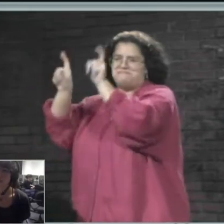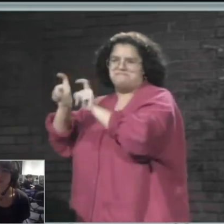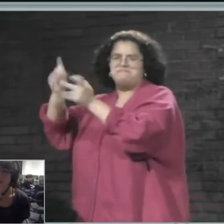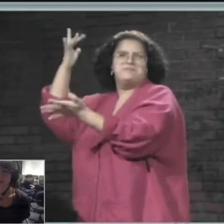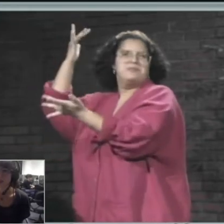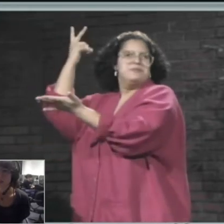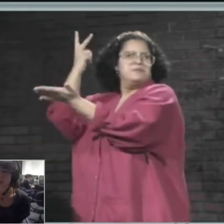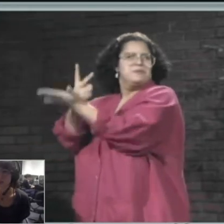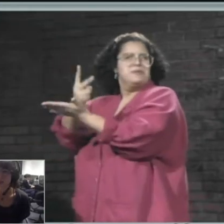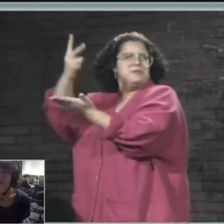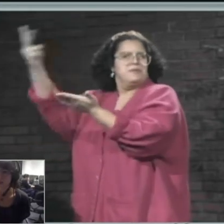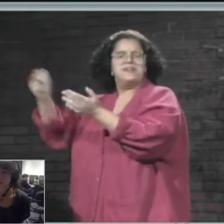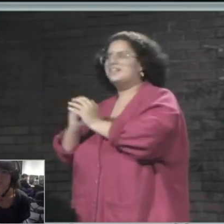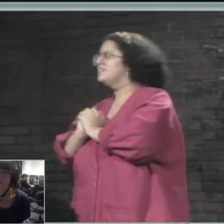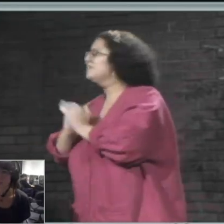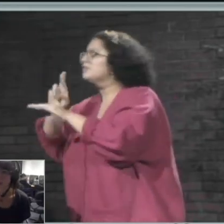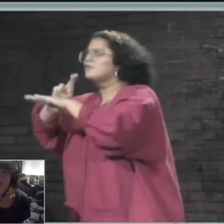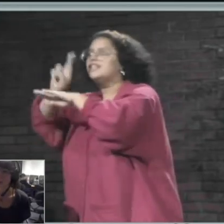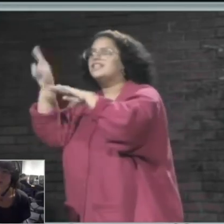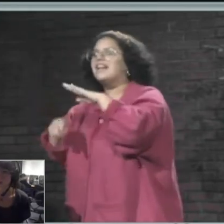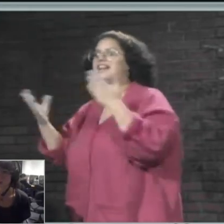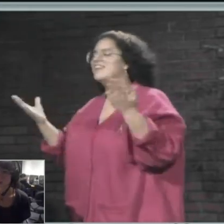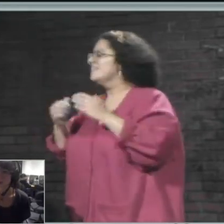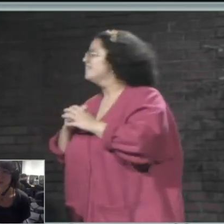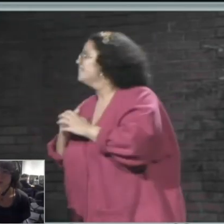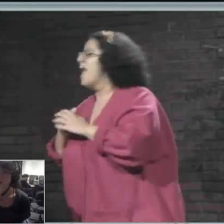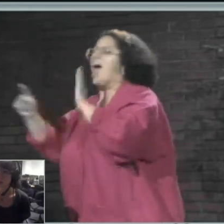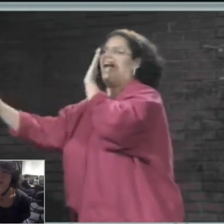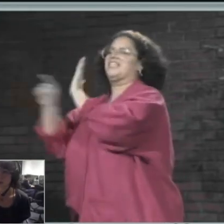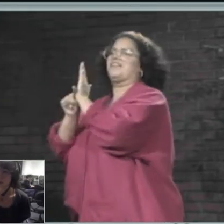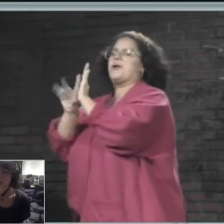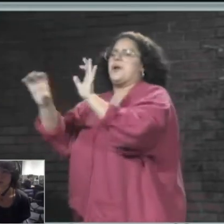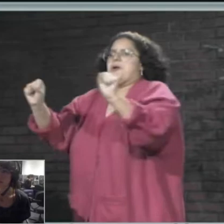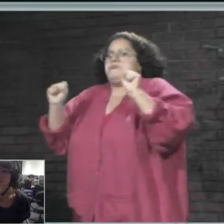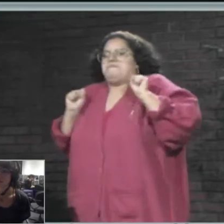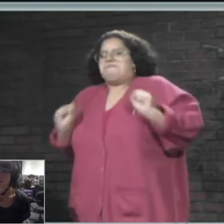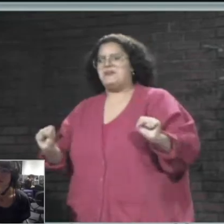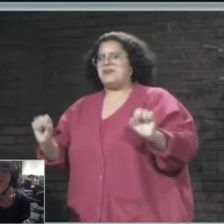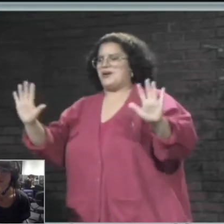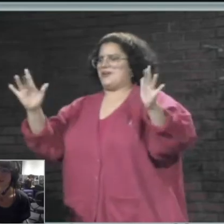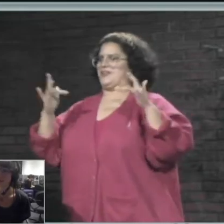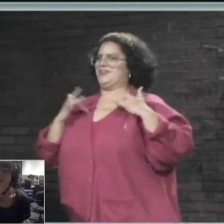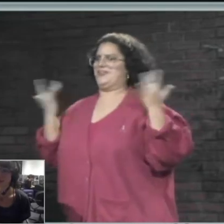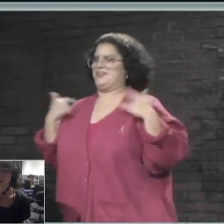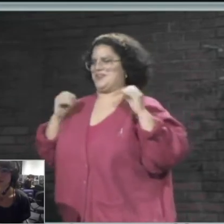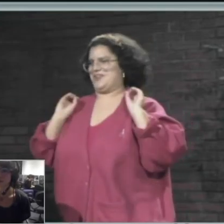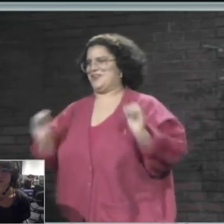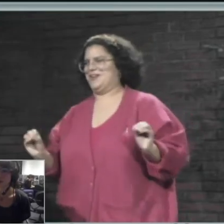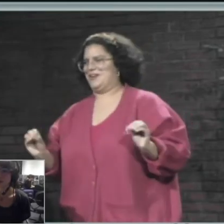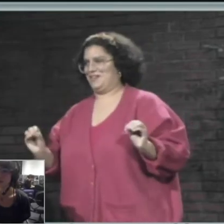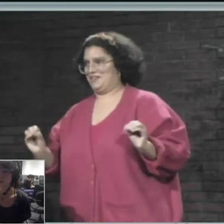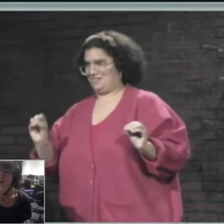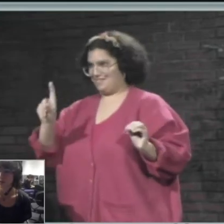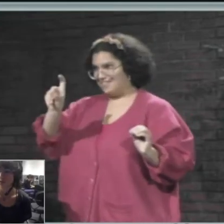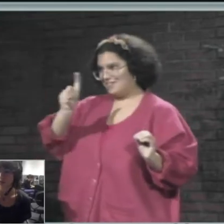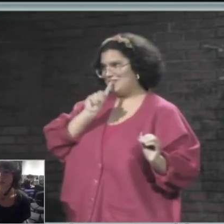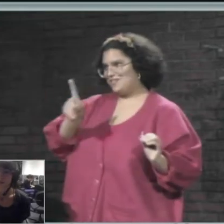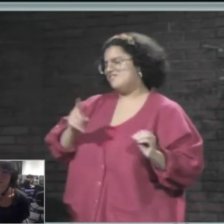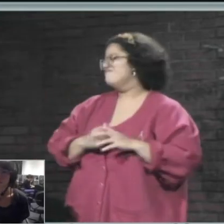clinic and get a blood test done. So 2 weeks later, you get your results, and it's negative. So maybe you feel